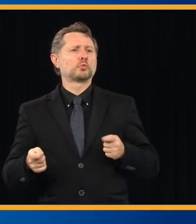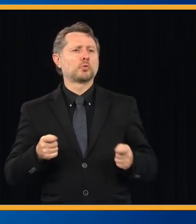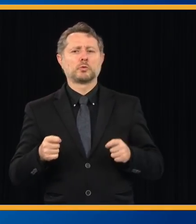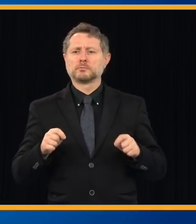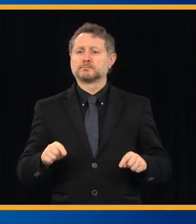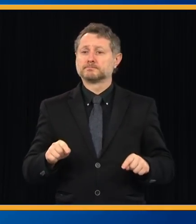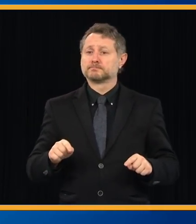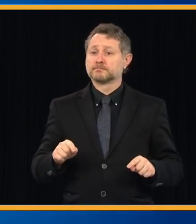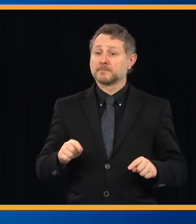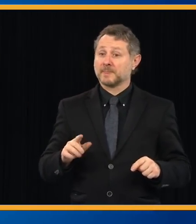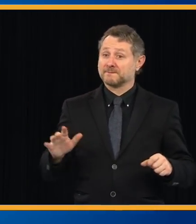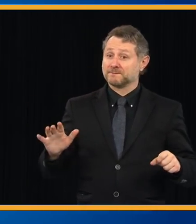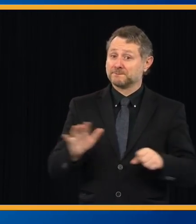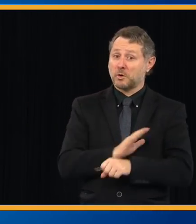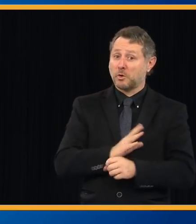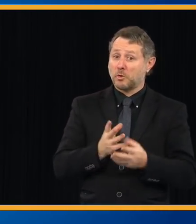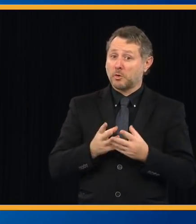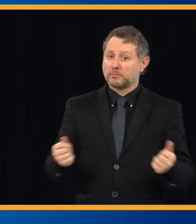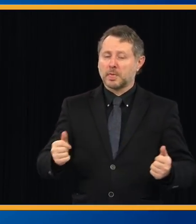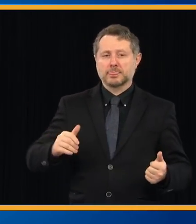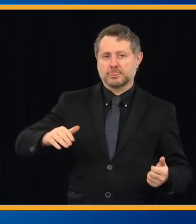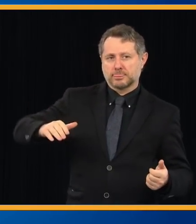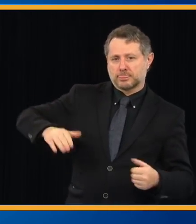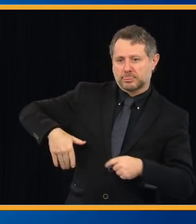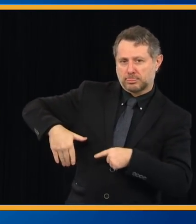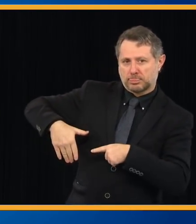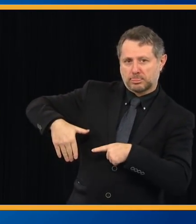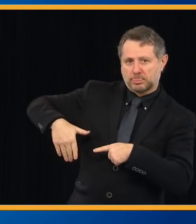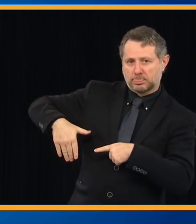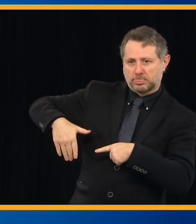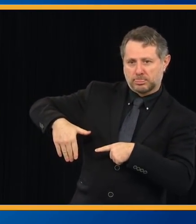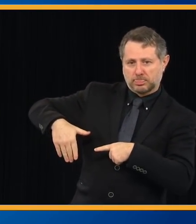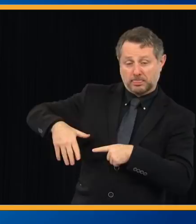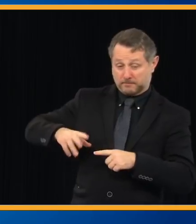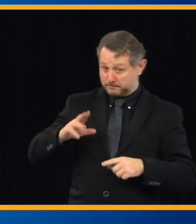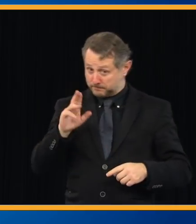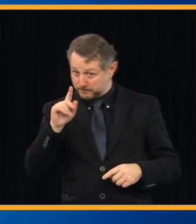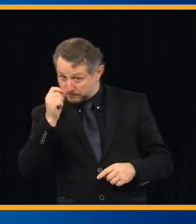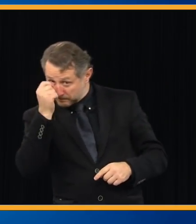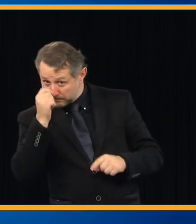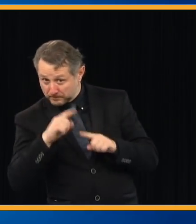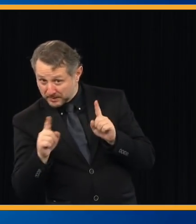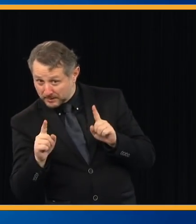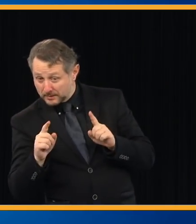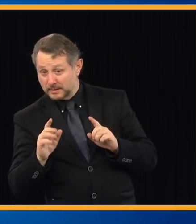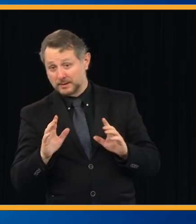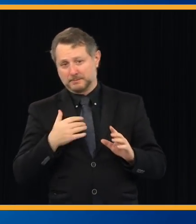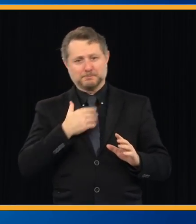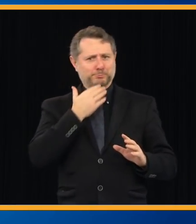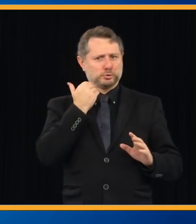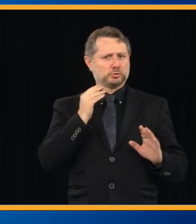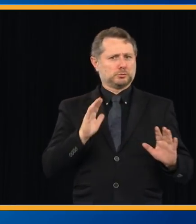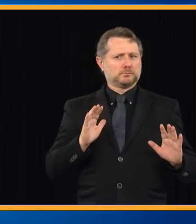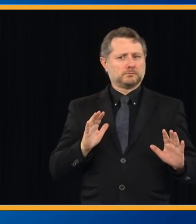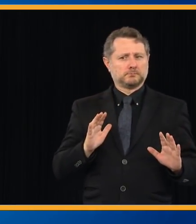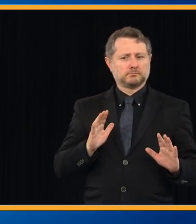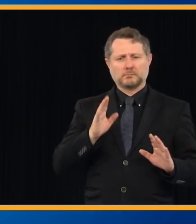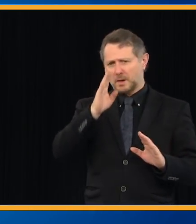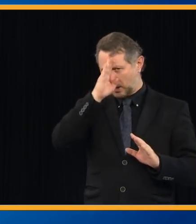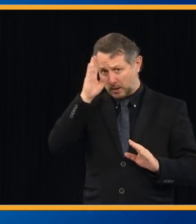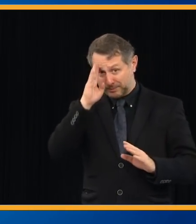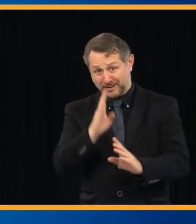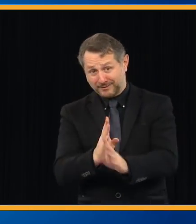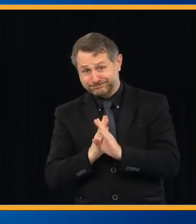the beast, but we're ahead of it. And the hospitalization rate is coming down, and the death rate is